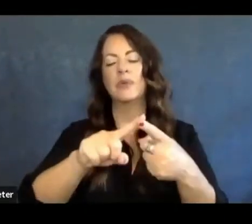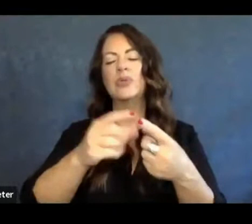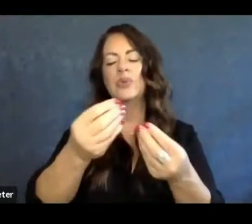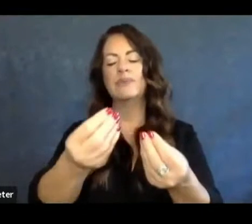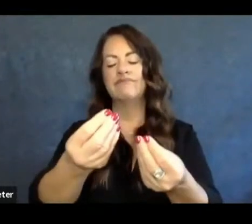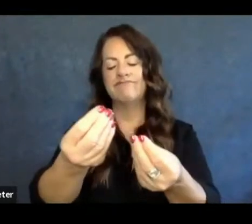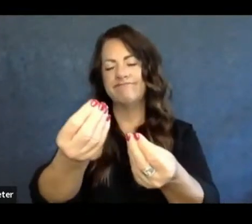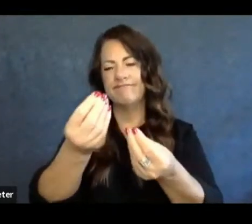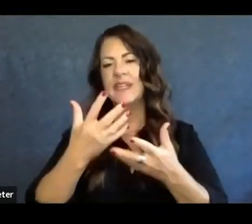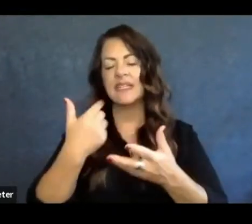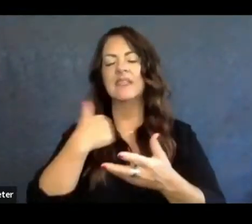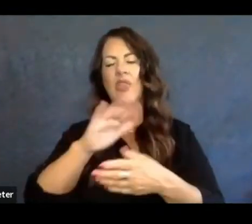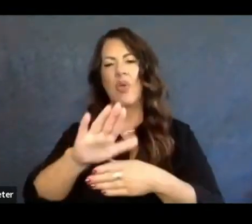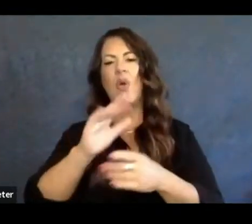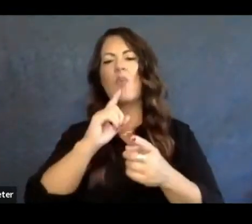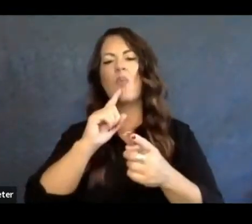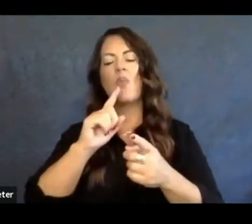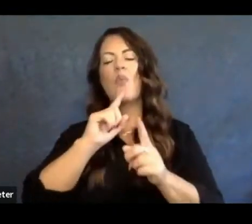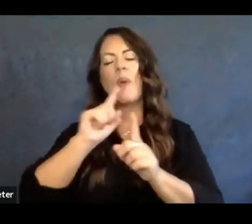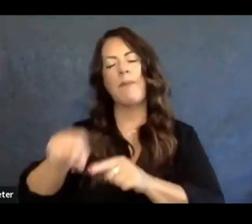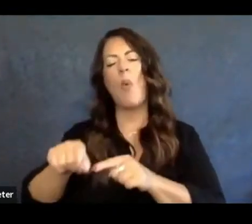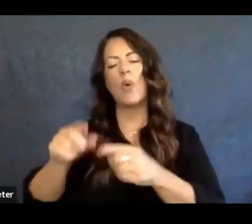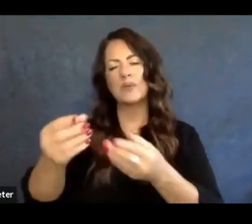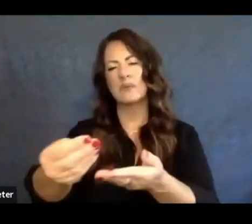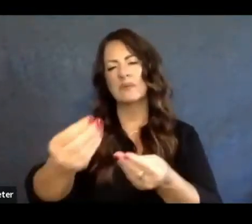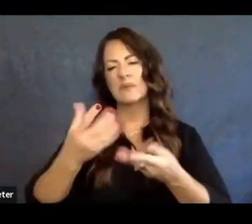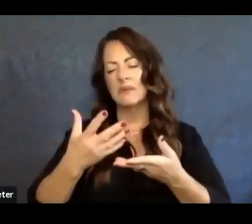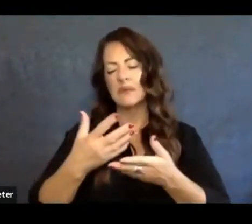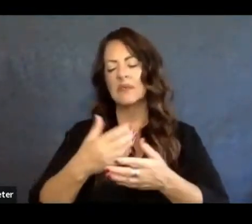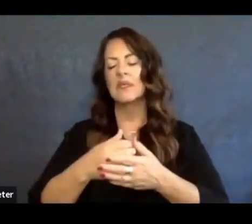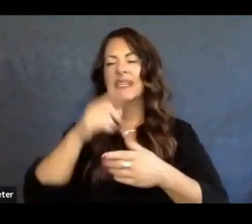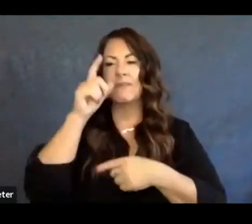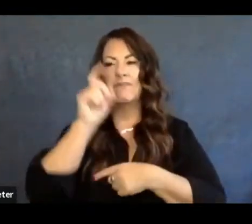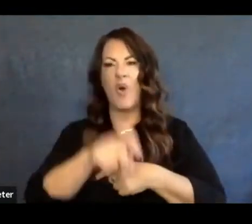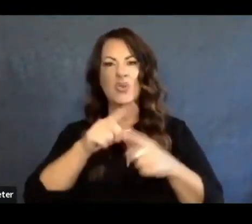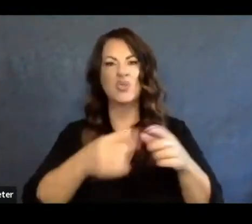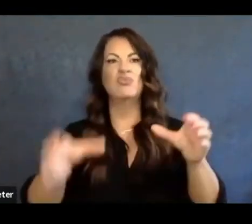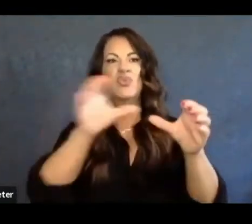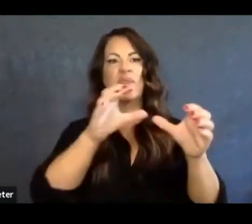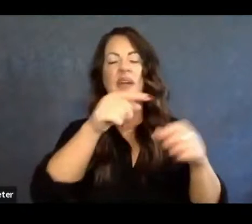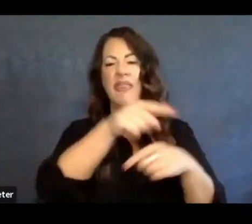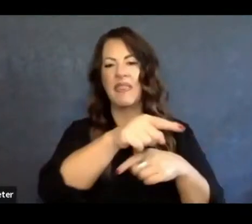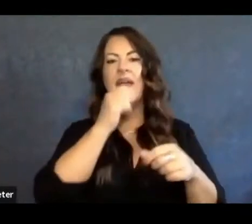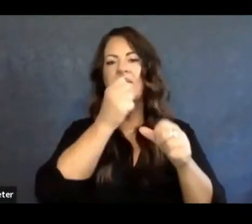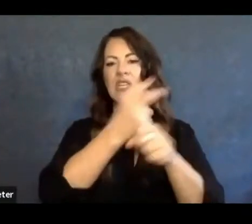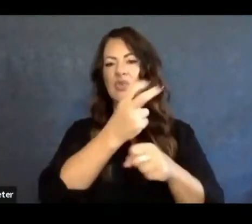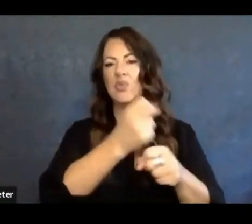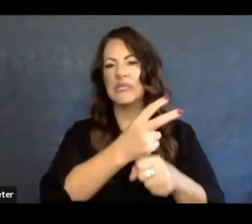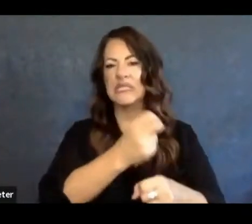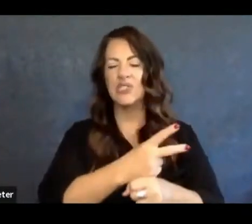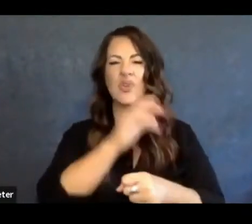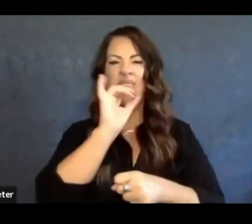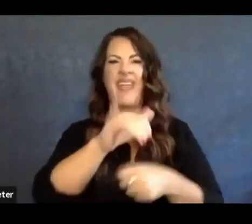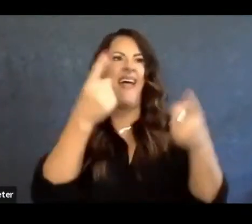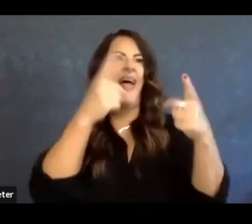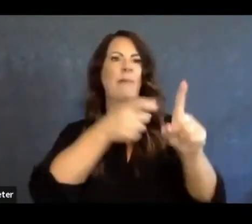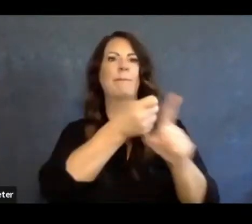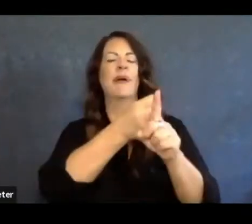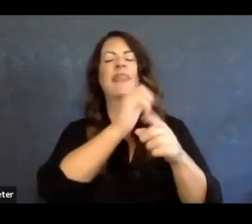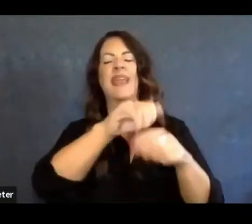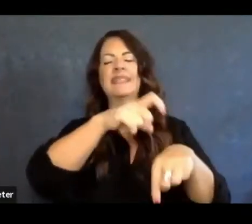system. That certificate, I believe, is renewed every 2 years. And so this was when it expired, and now it's been